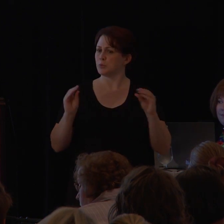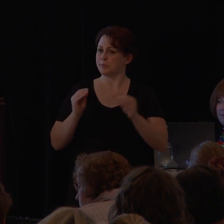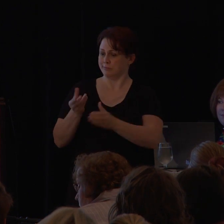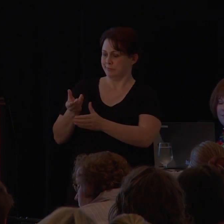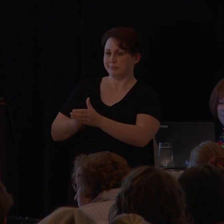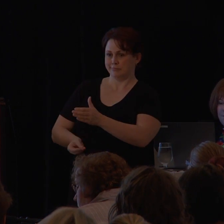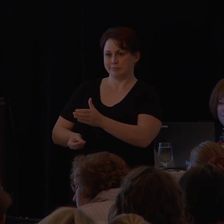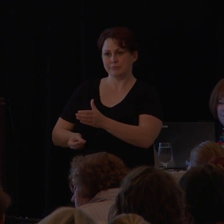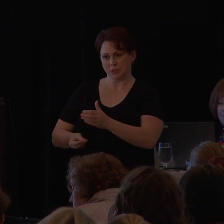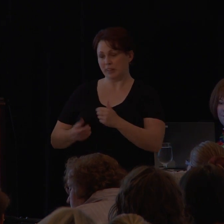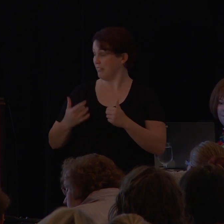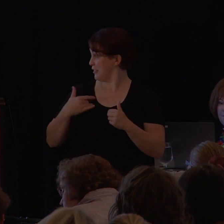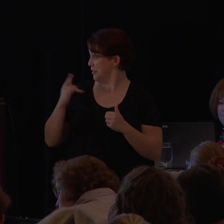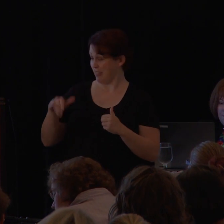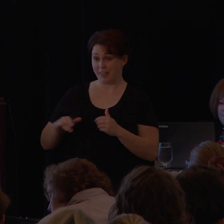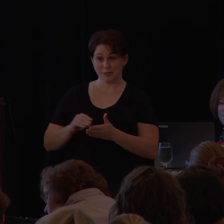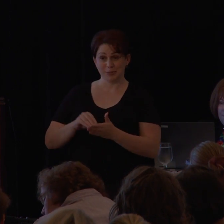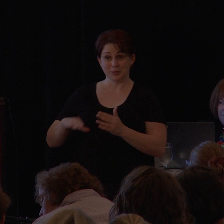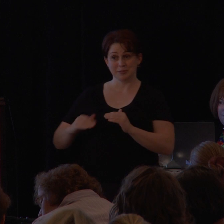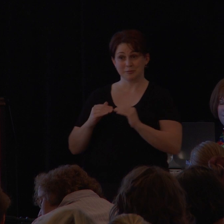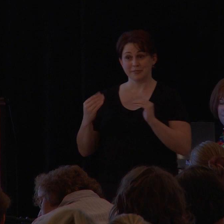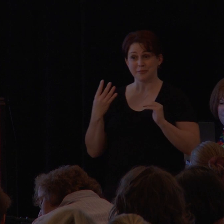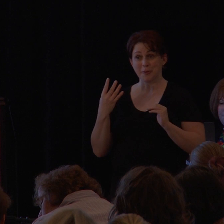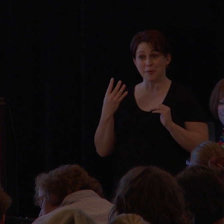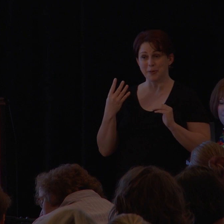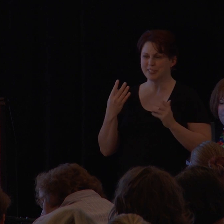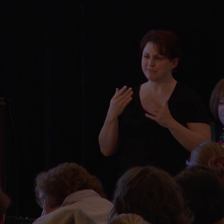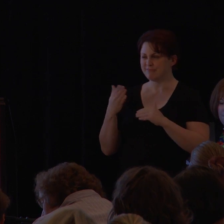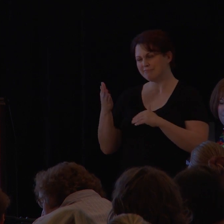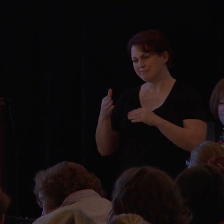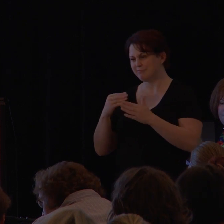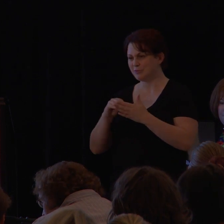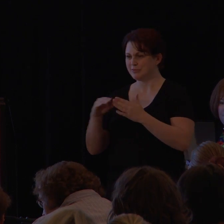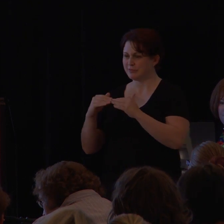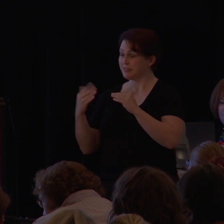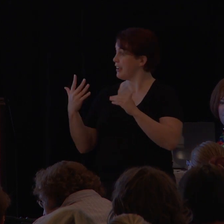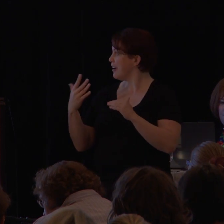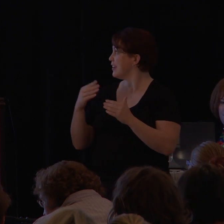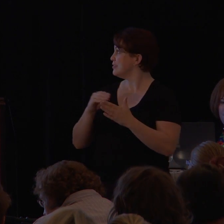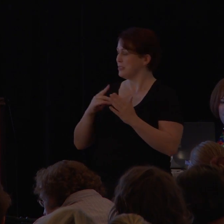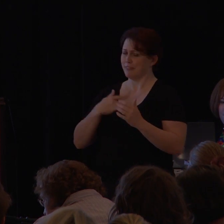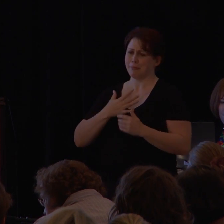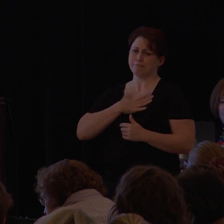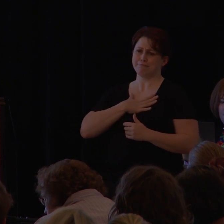a very insightful comment from a grade 4/5 student. So.